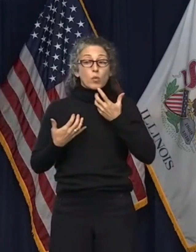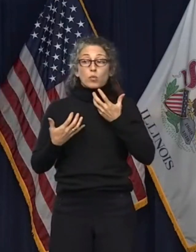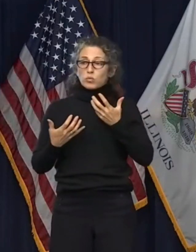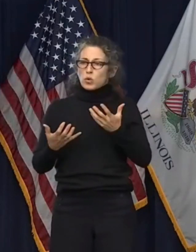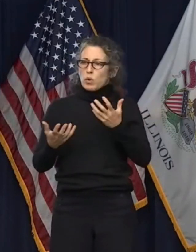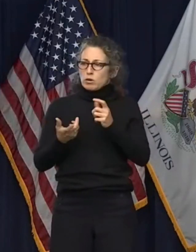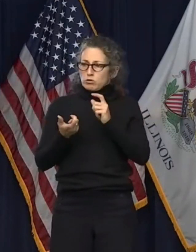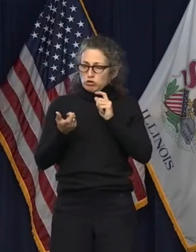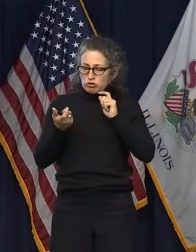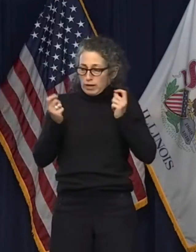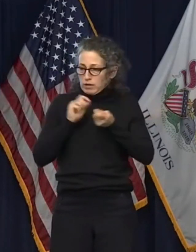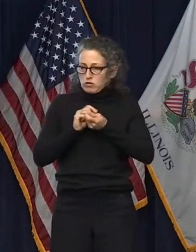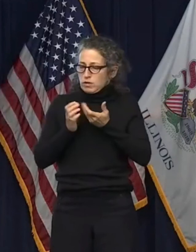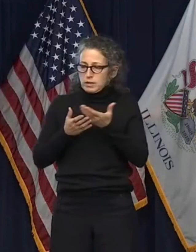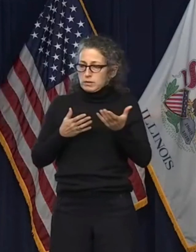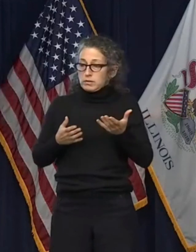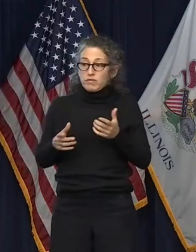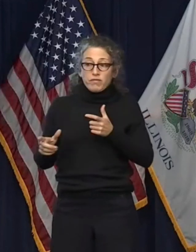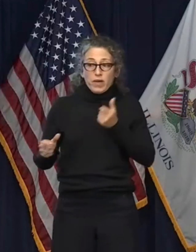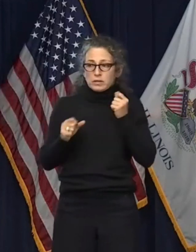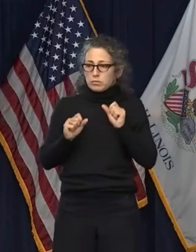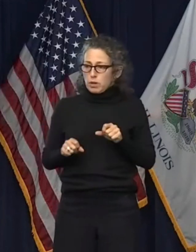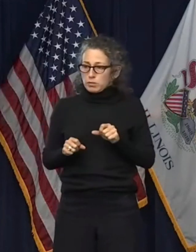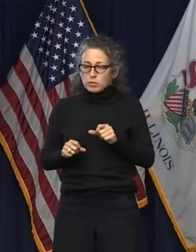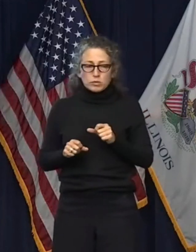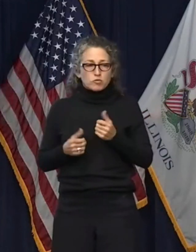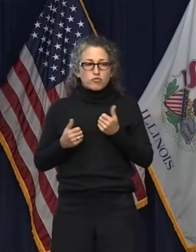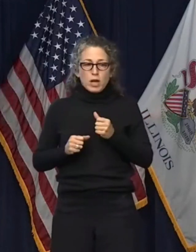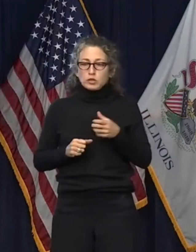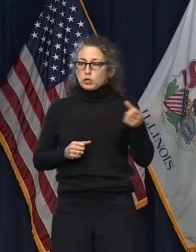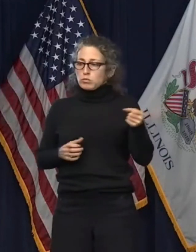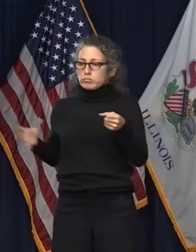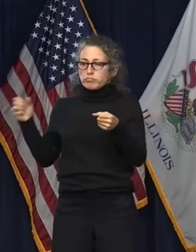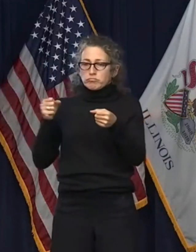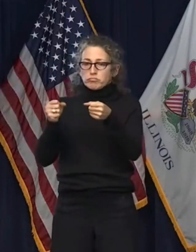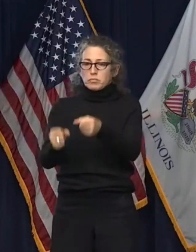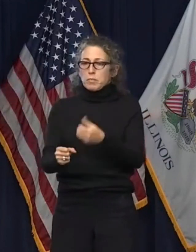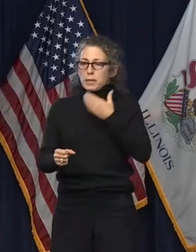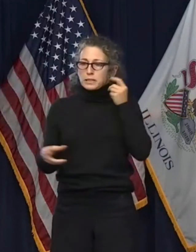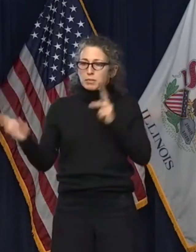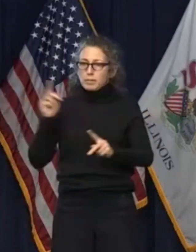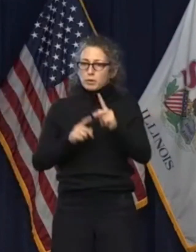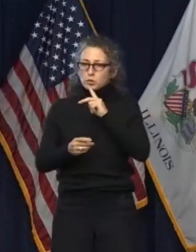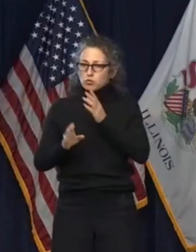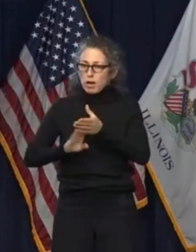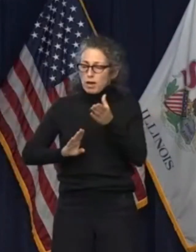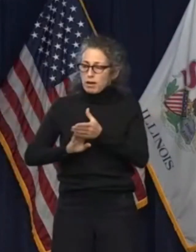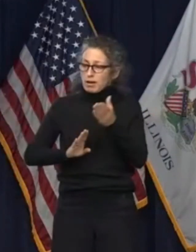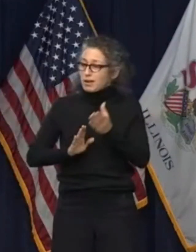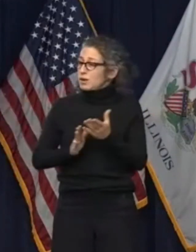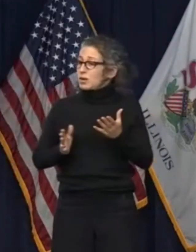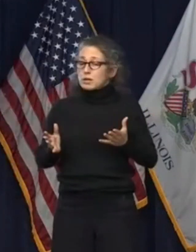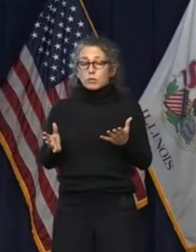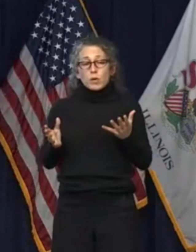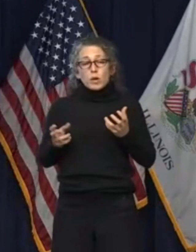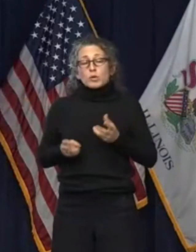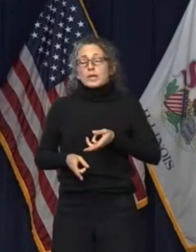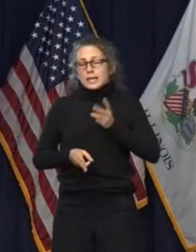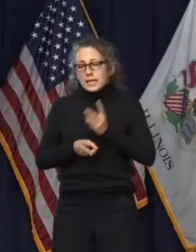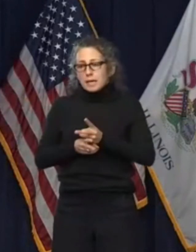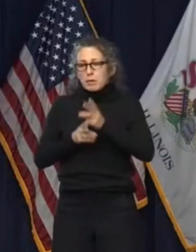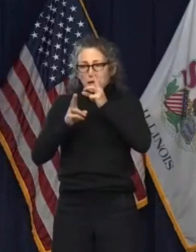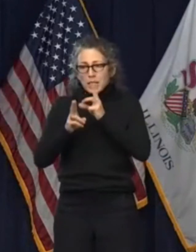changes as quickly as possible to put the best people in the right places, because all we want is to keep these heroes